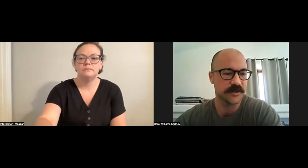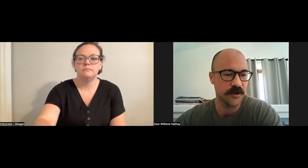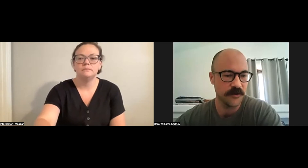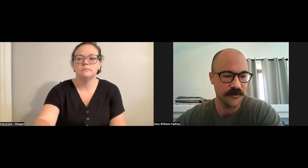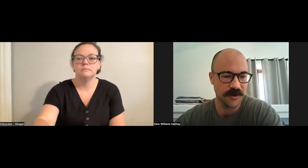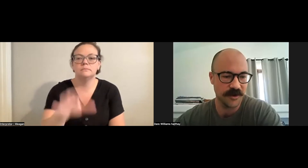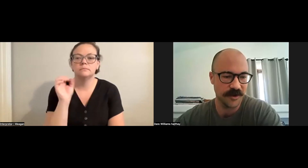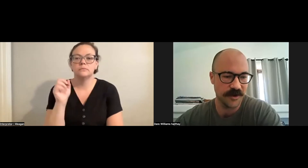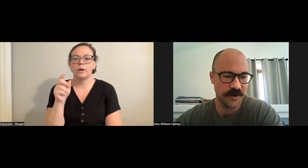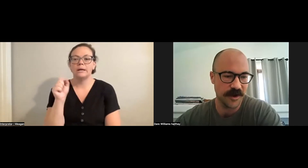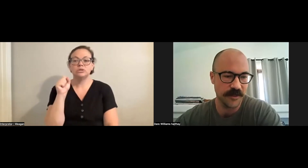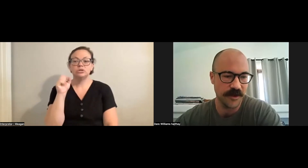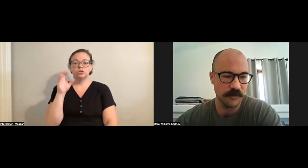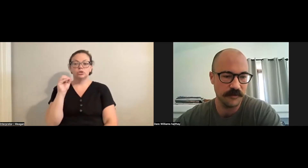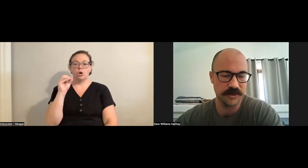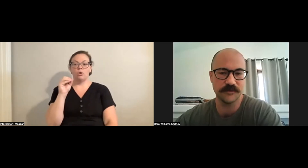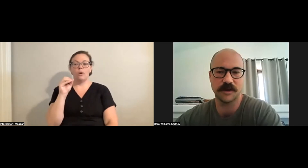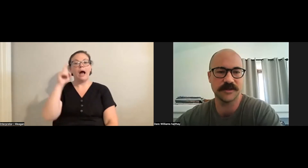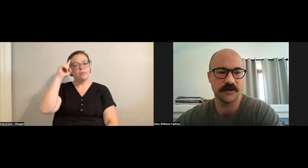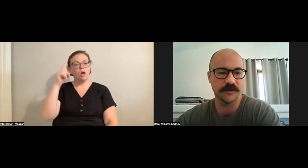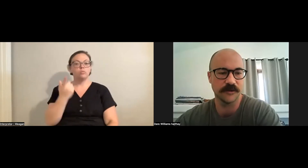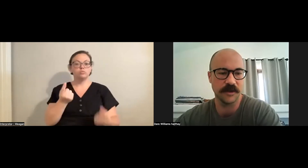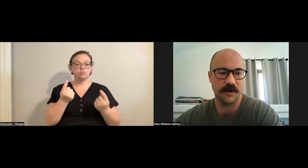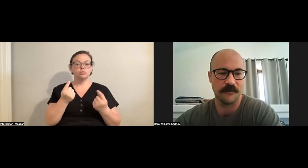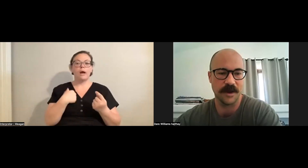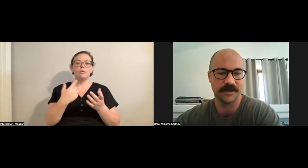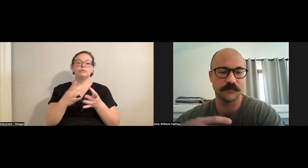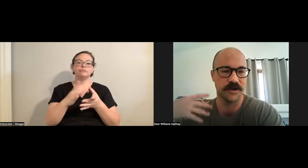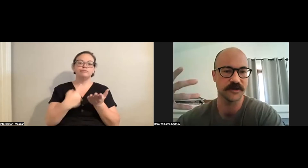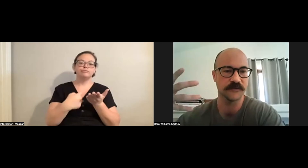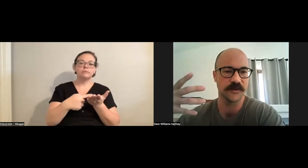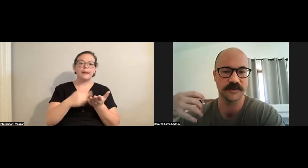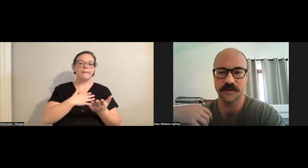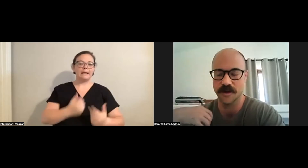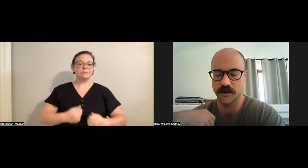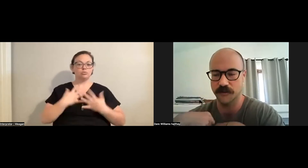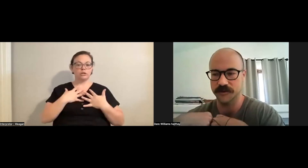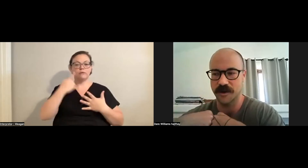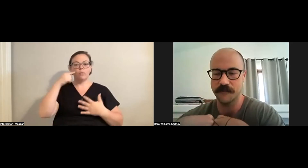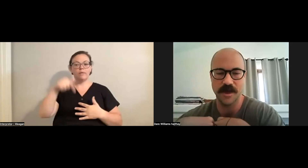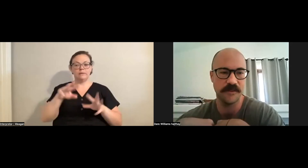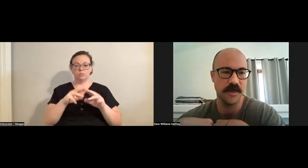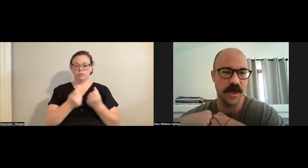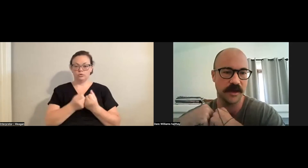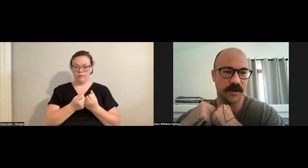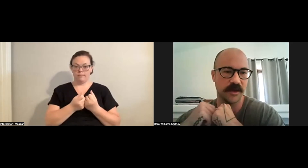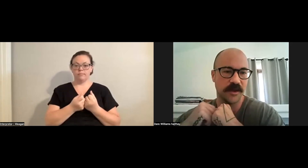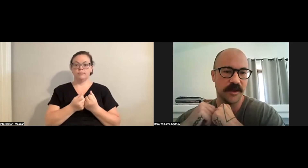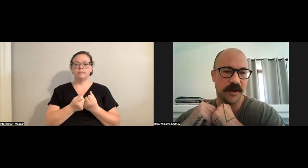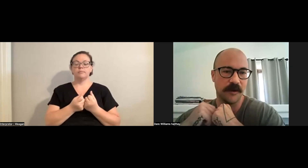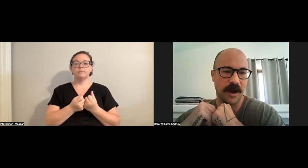Okay, so I thought what we would do is I would talk a little bit about my inspiration for this workshop. And